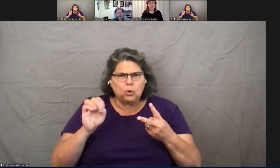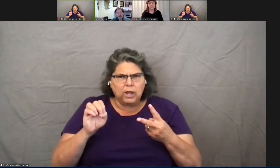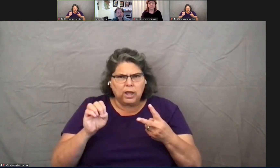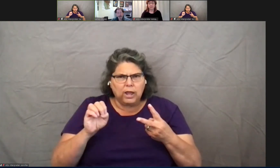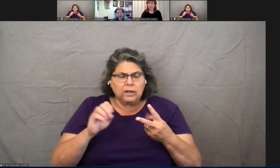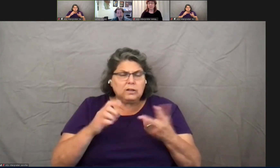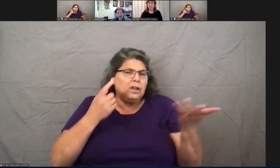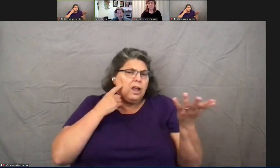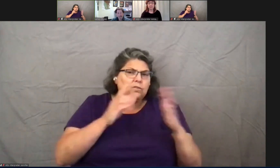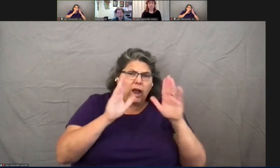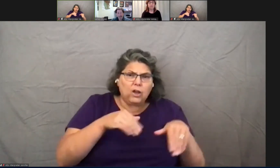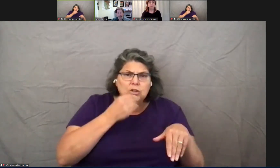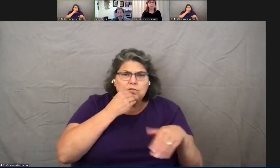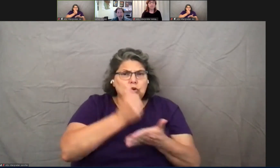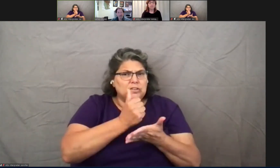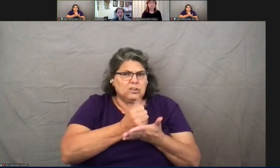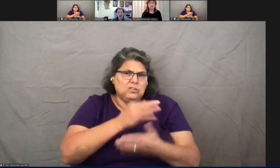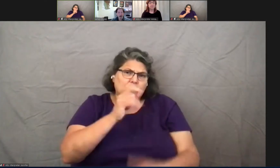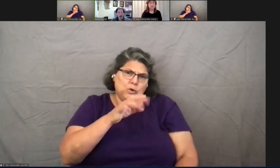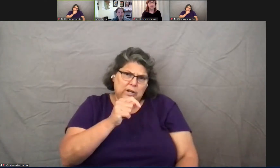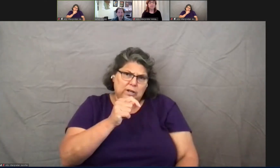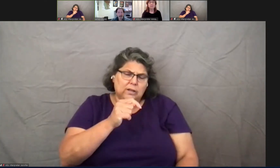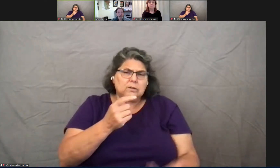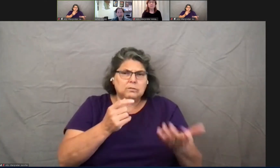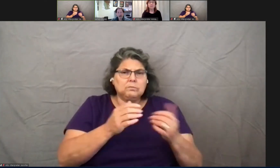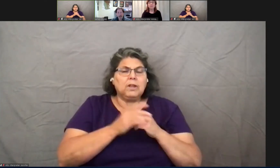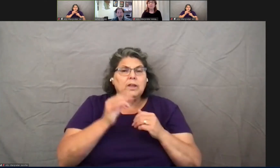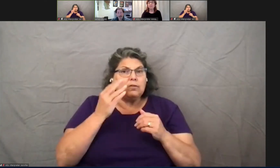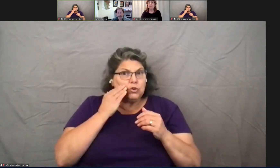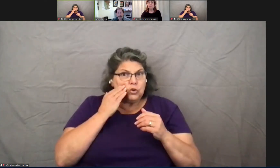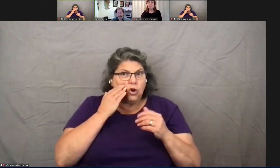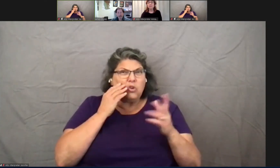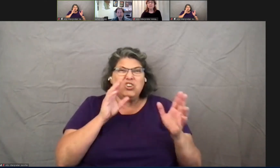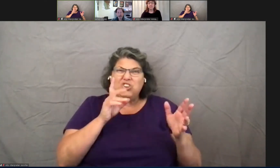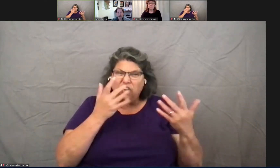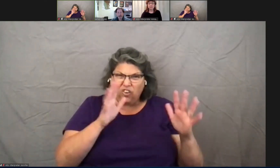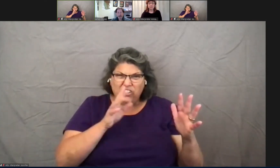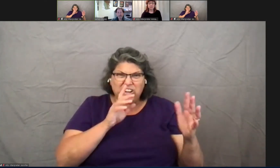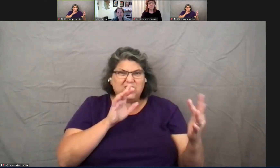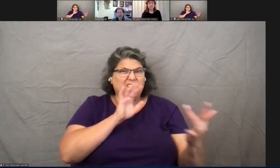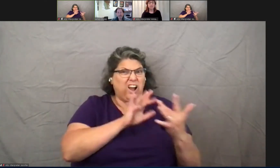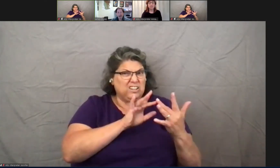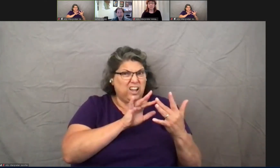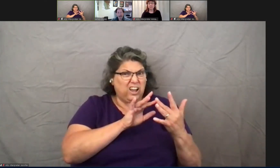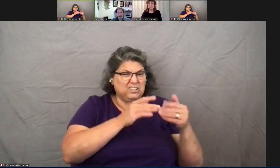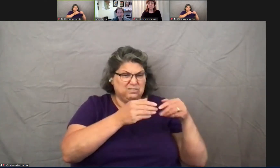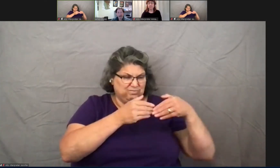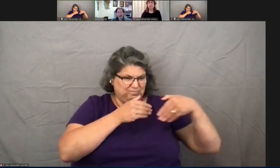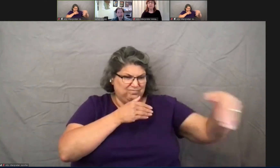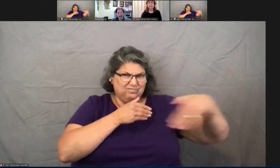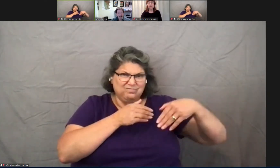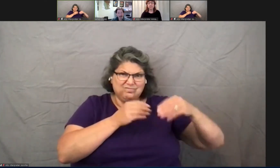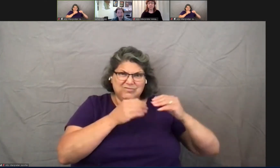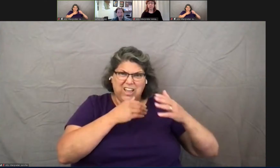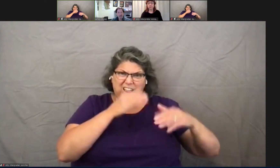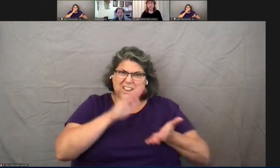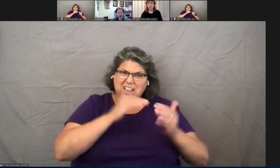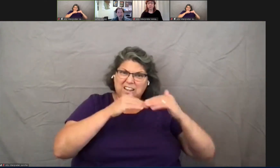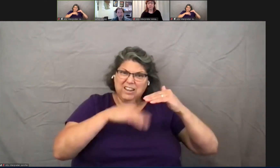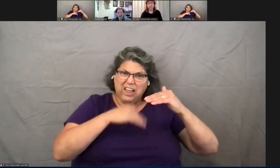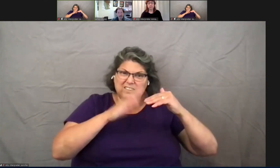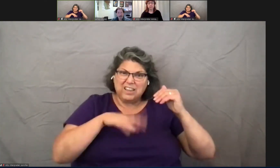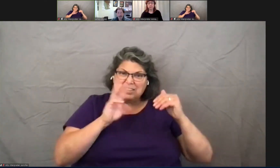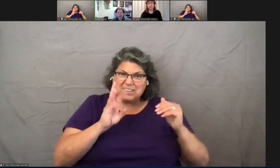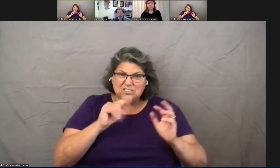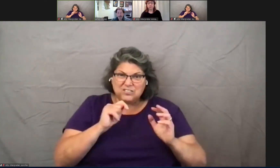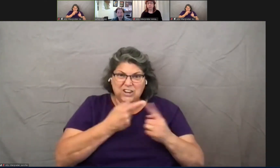well as protecting our community. If you know you've had close contact within 6 feet of a positive case for